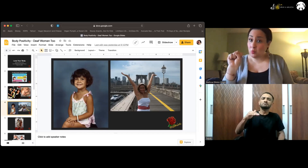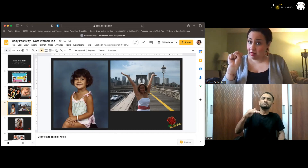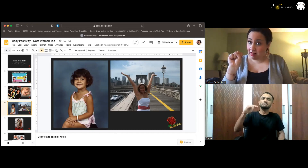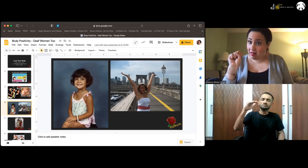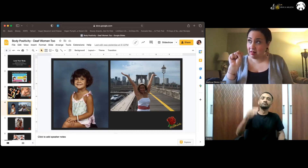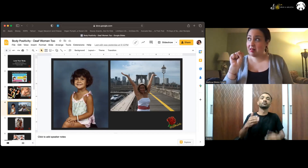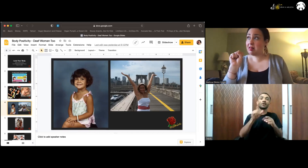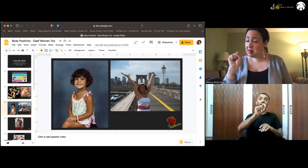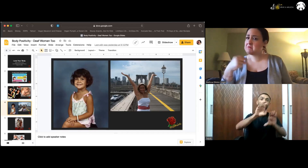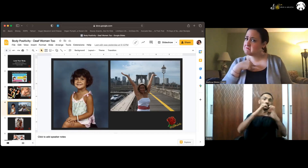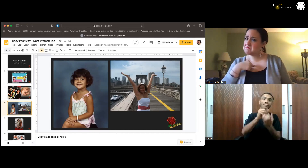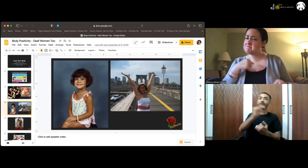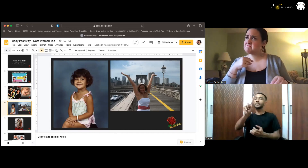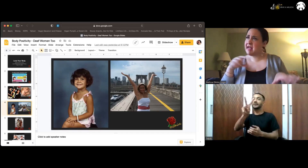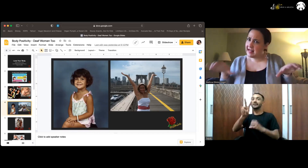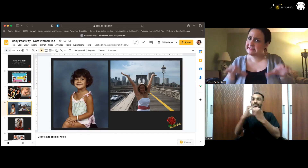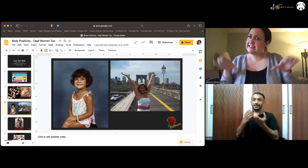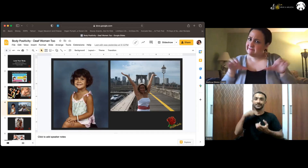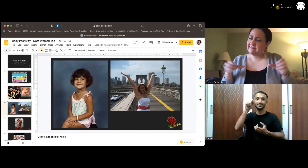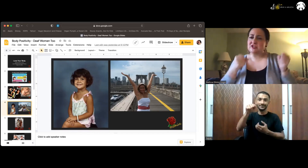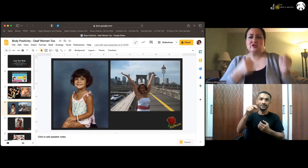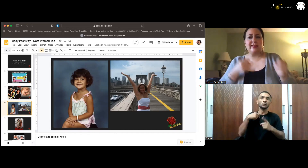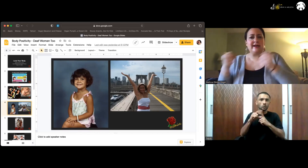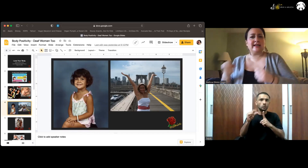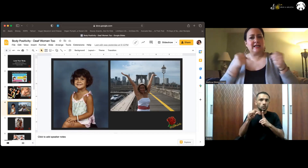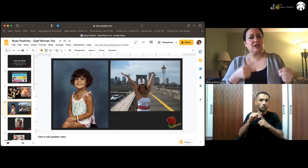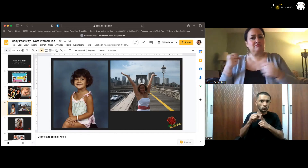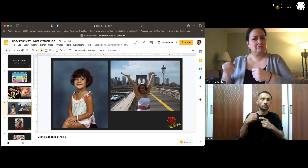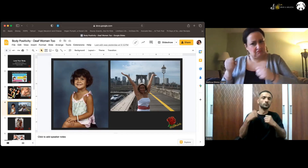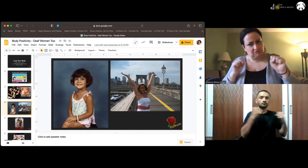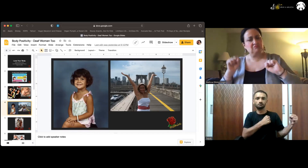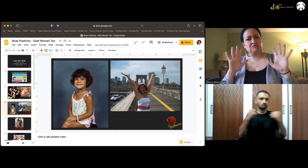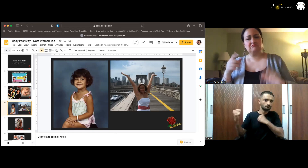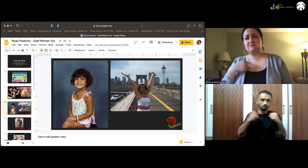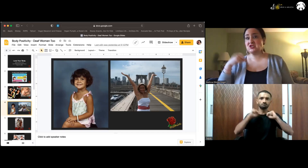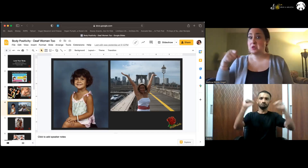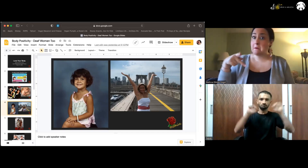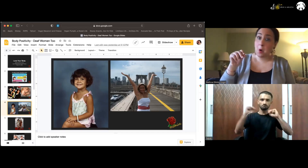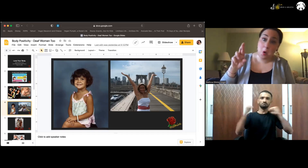you know, uh, more sturdier and heavier than the other people. When I reached class 10th, 11th, and 12th,